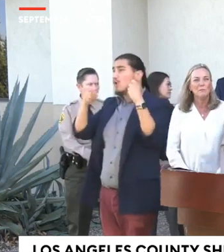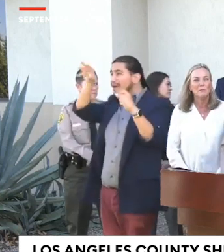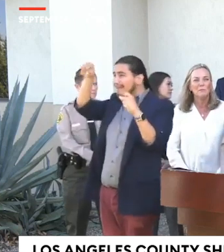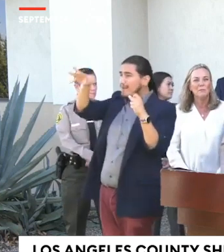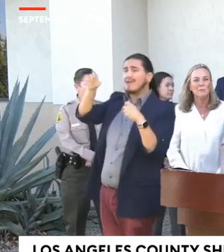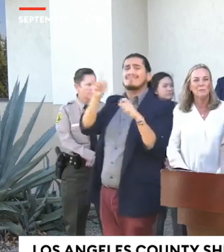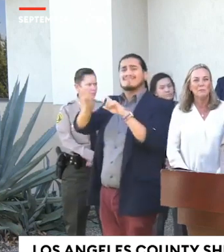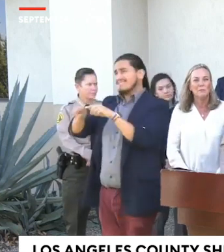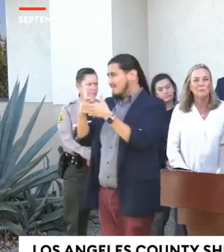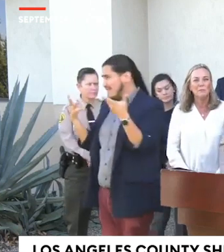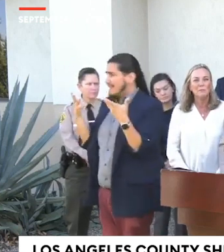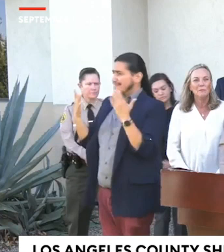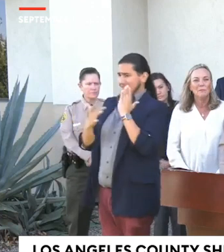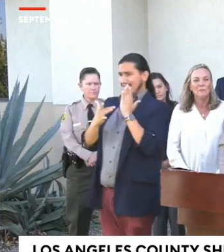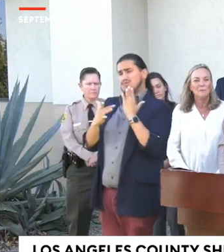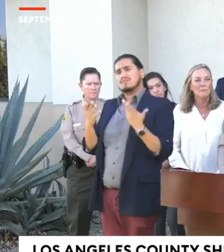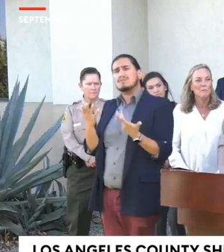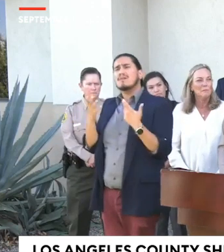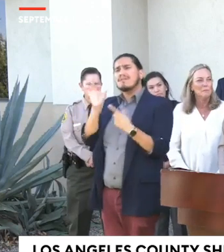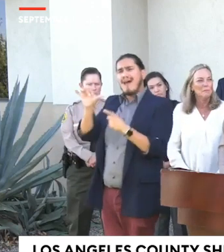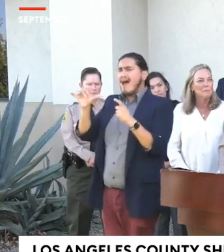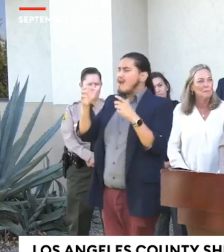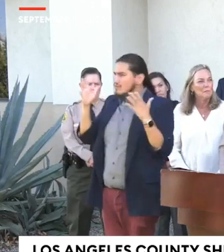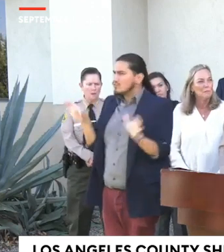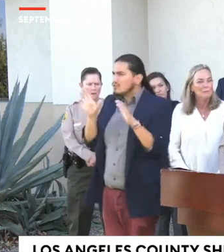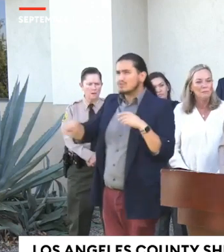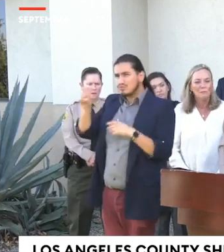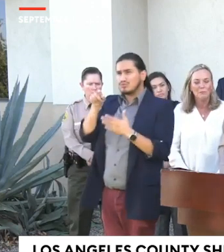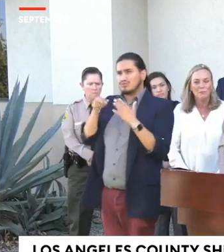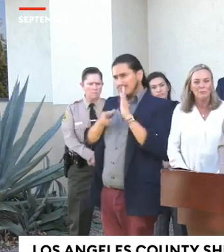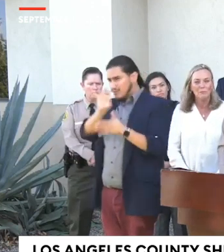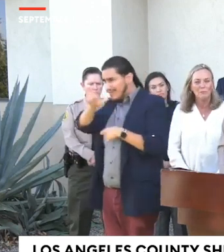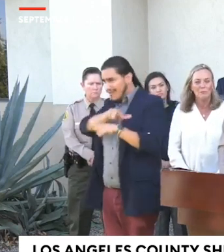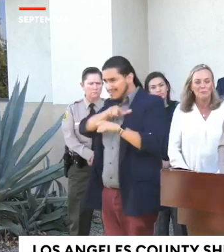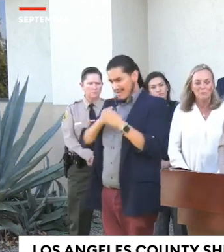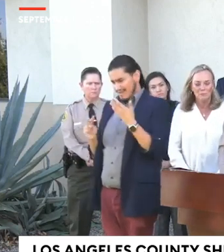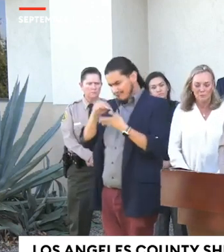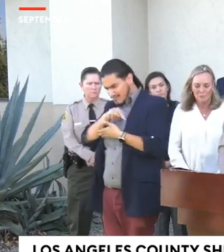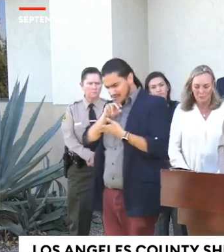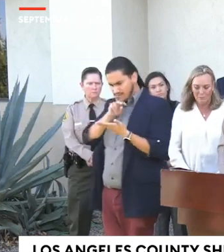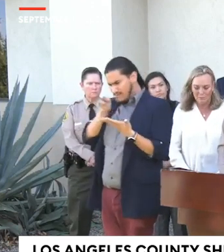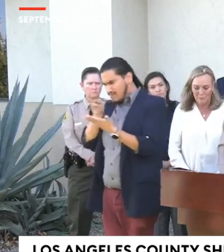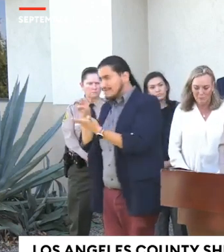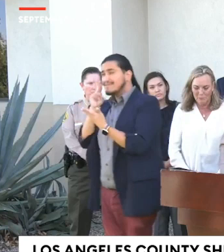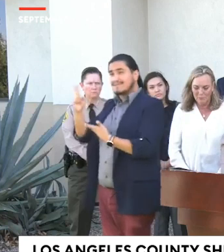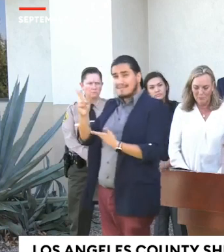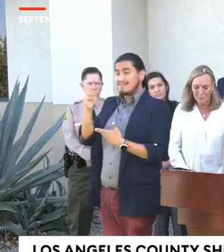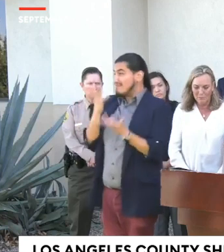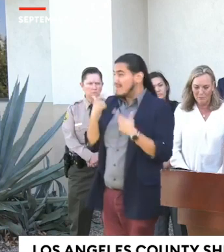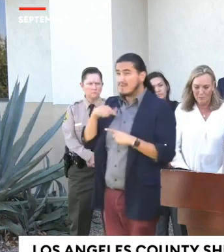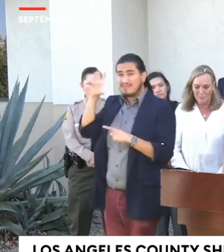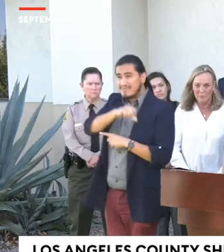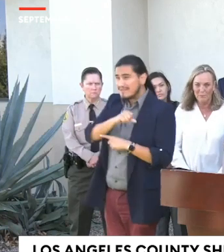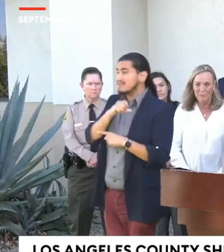vehicles, whatever it may be, we encourage you to look at your video and make sure that we didn't